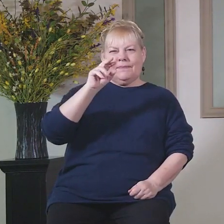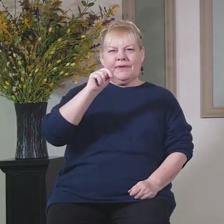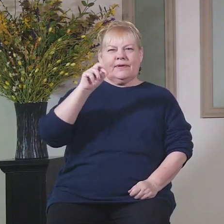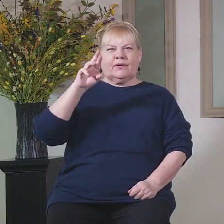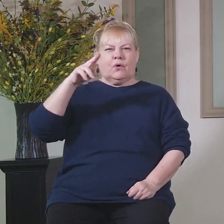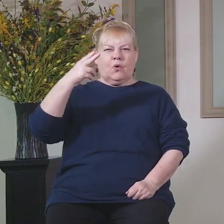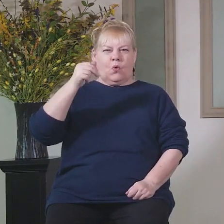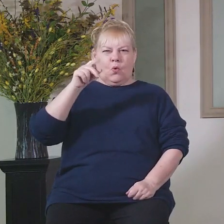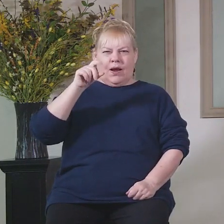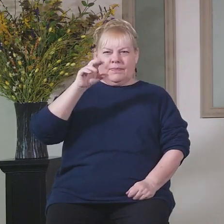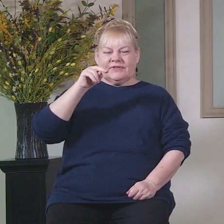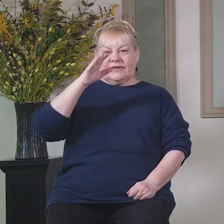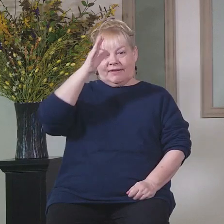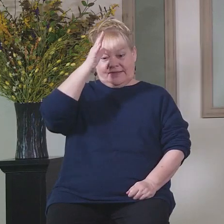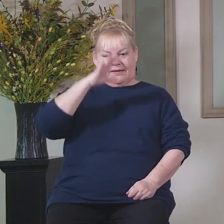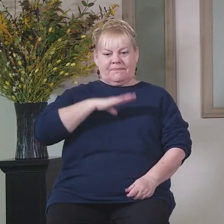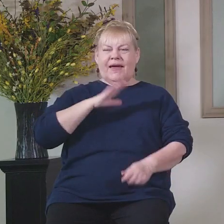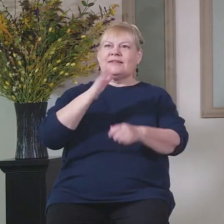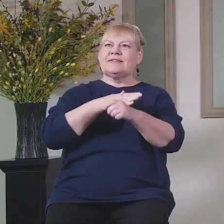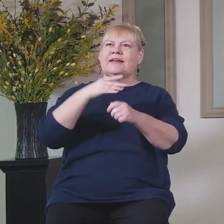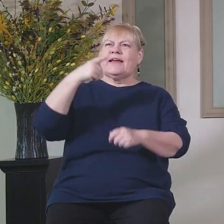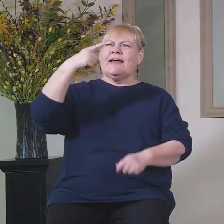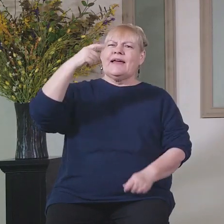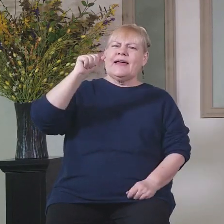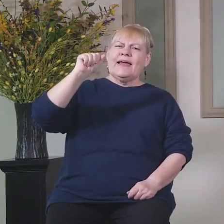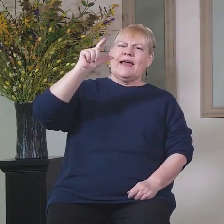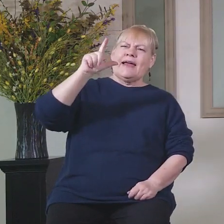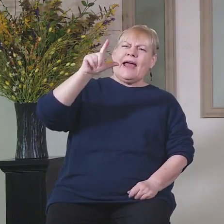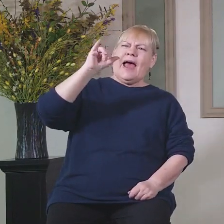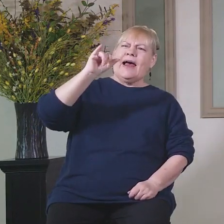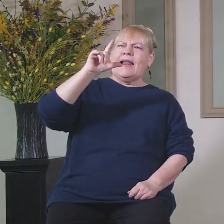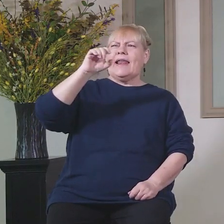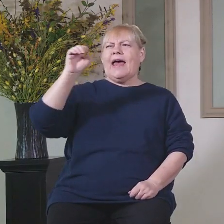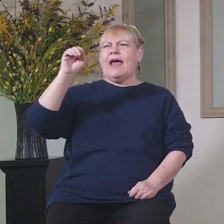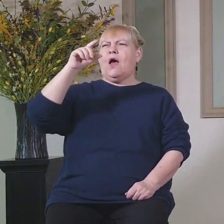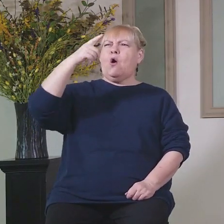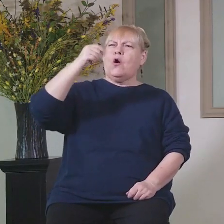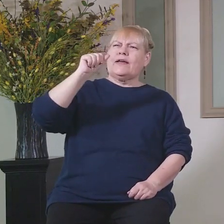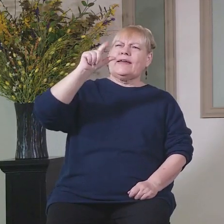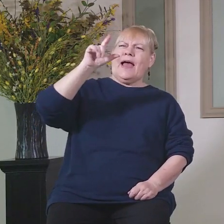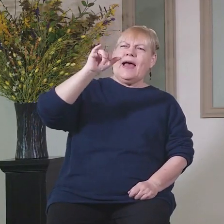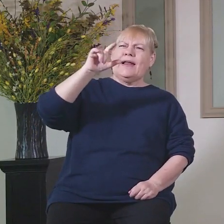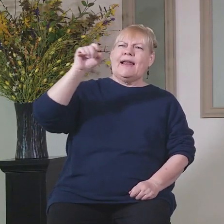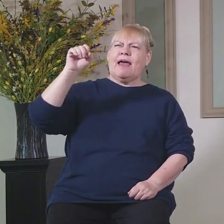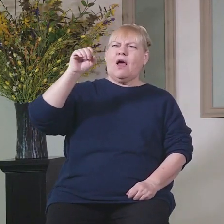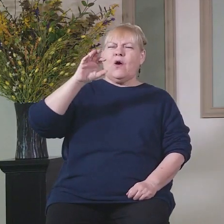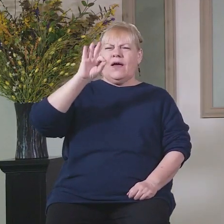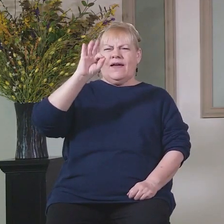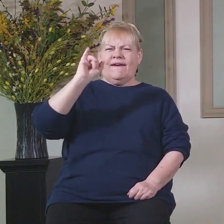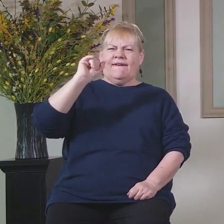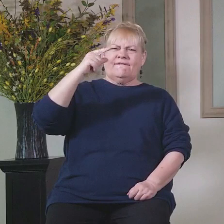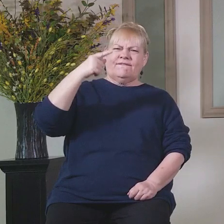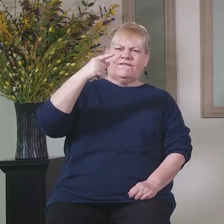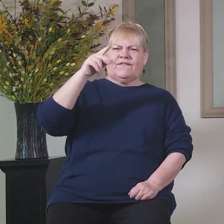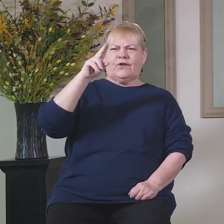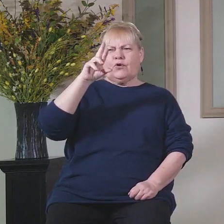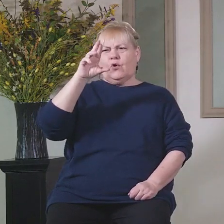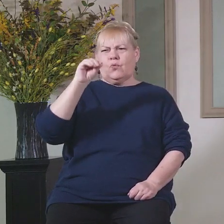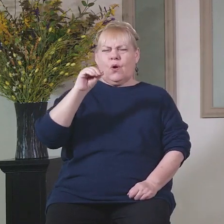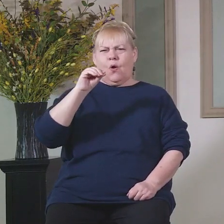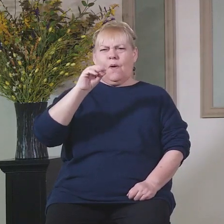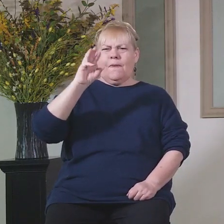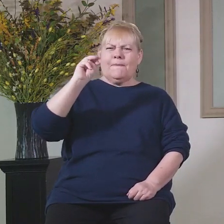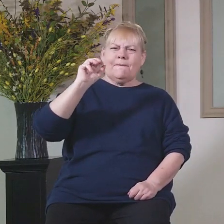the singer cries out, Galileo, Galileo, Figaro Magnifico.